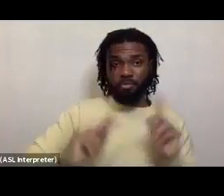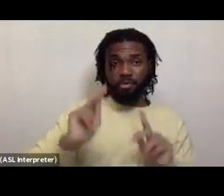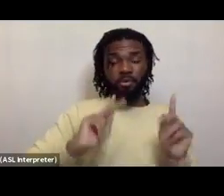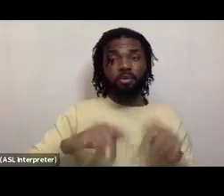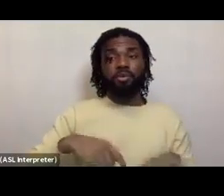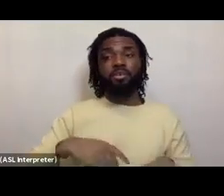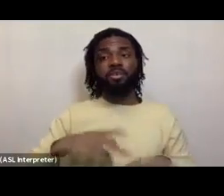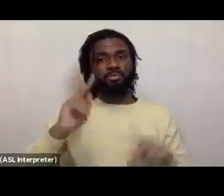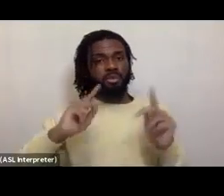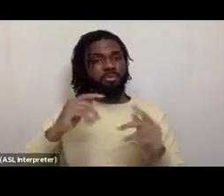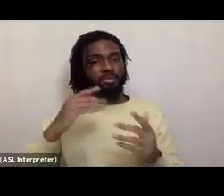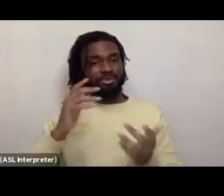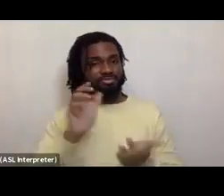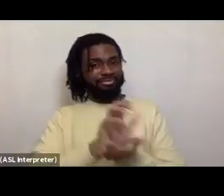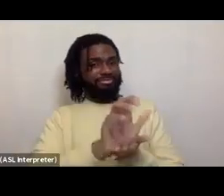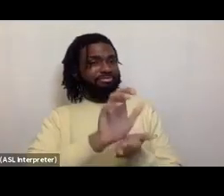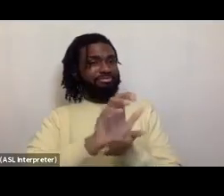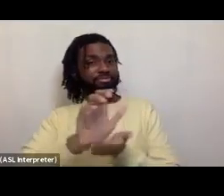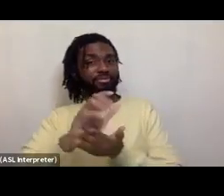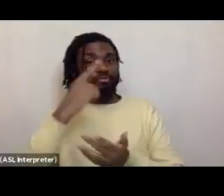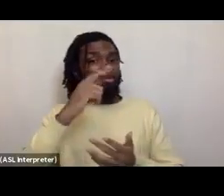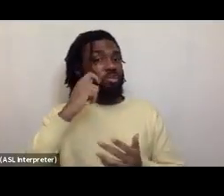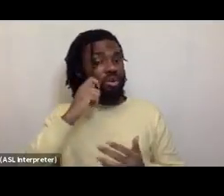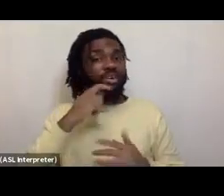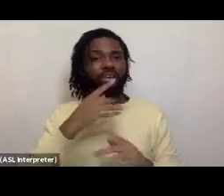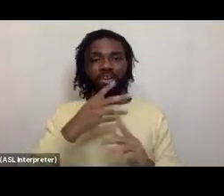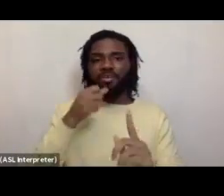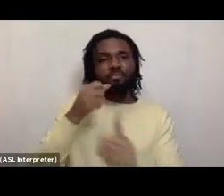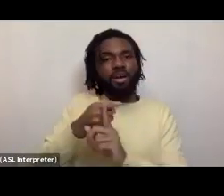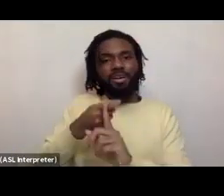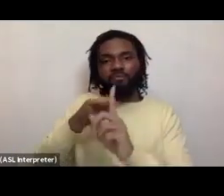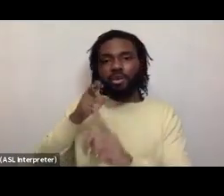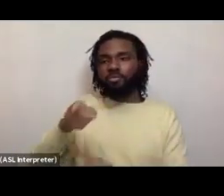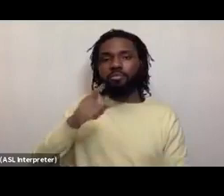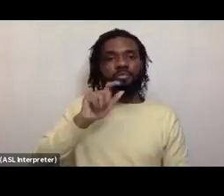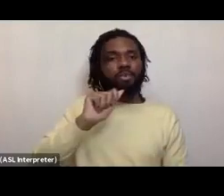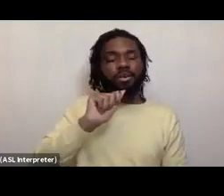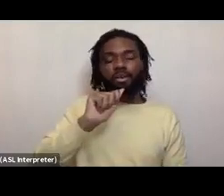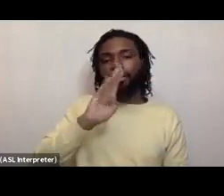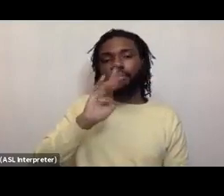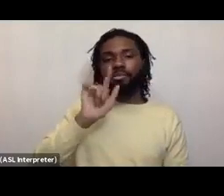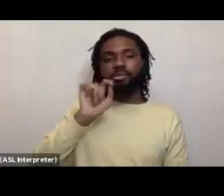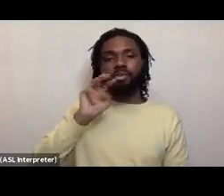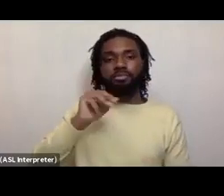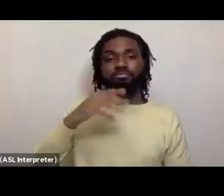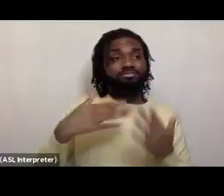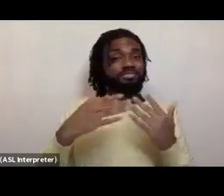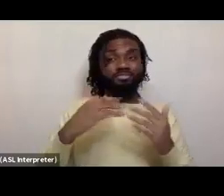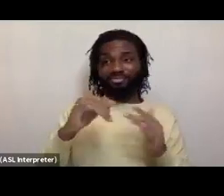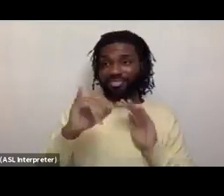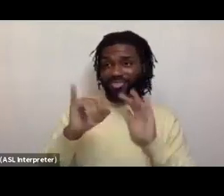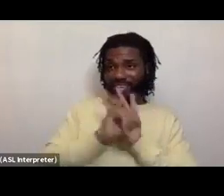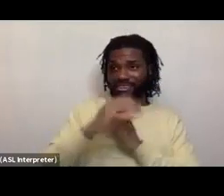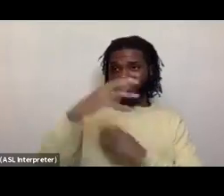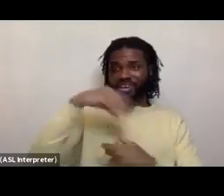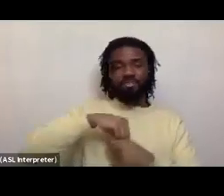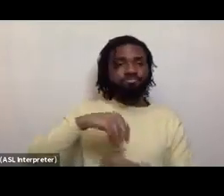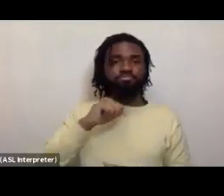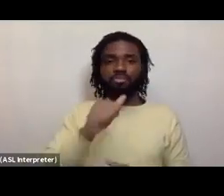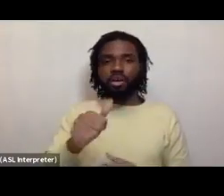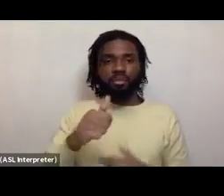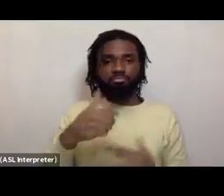people, are impacted by ableism, even if that's not their, the way they identify and it's not their lived